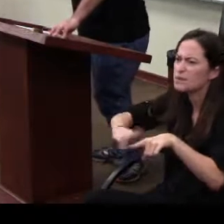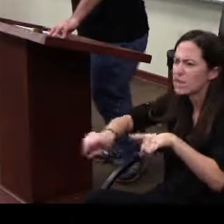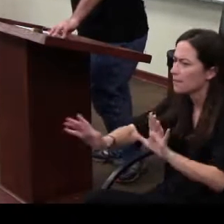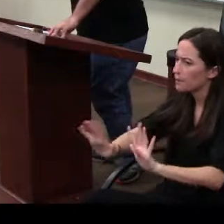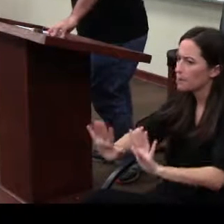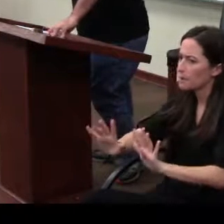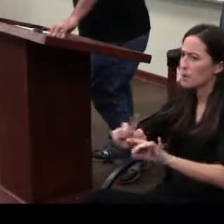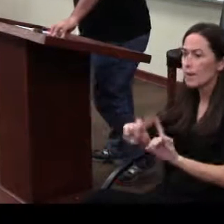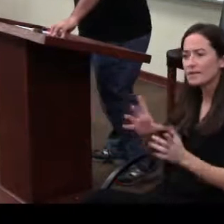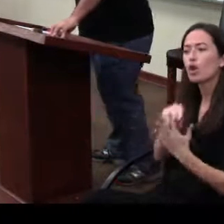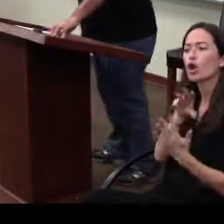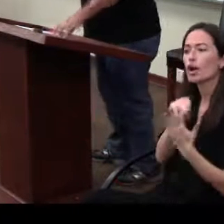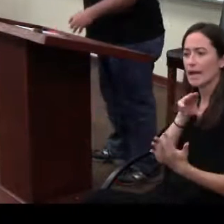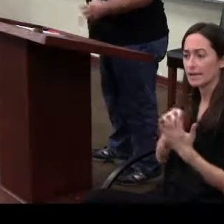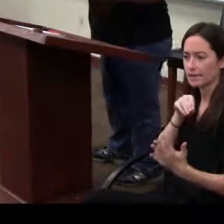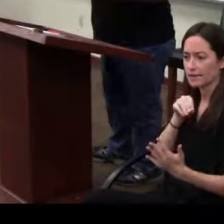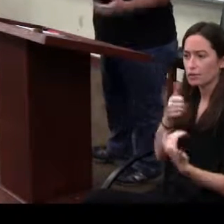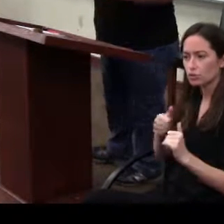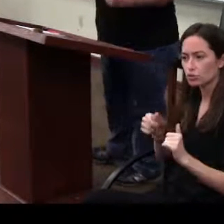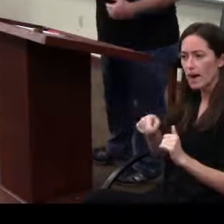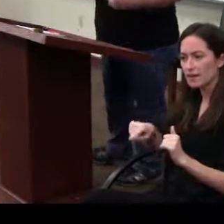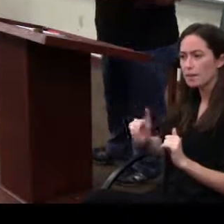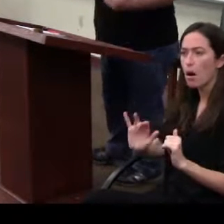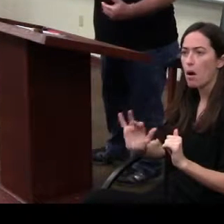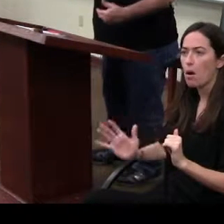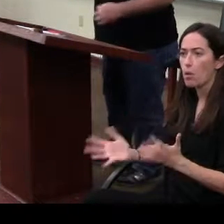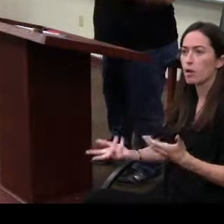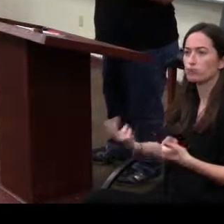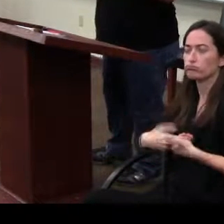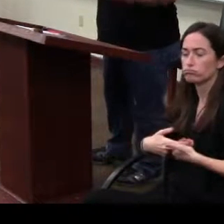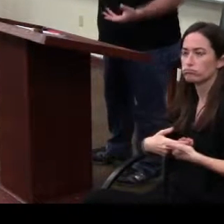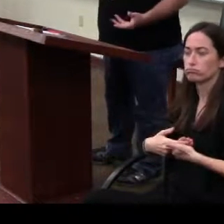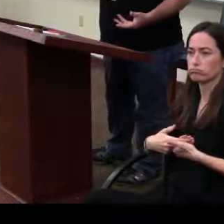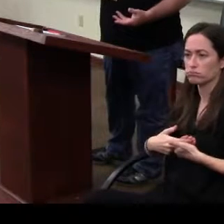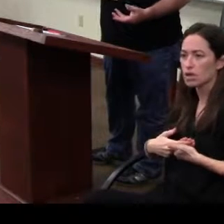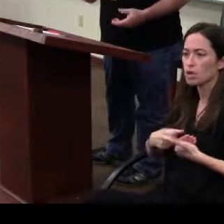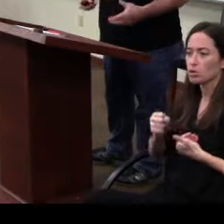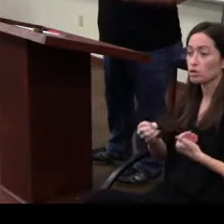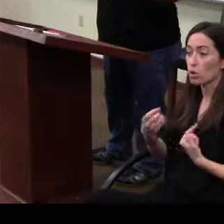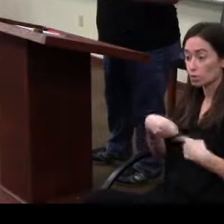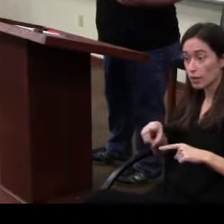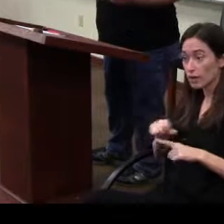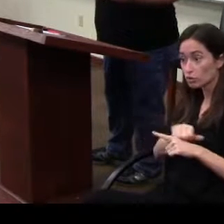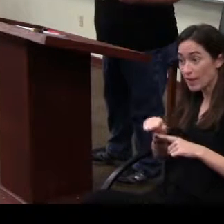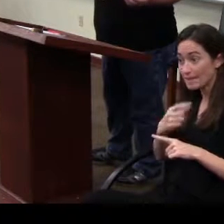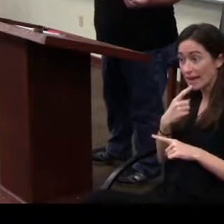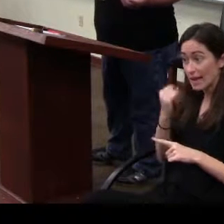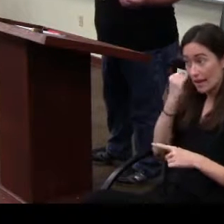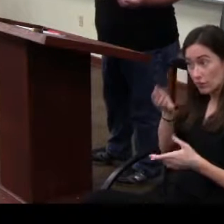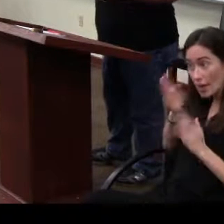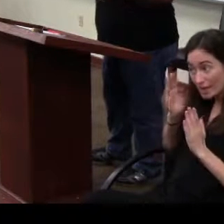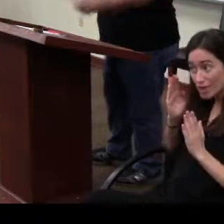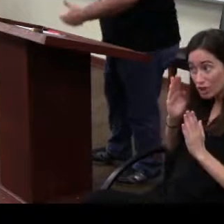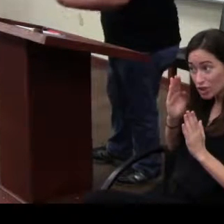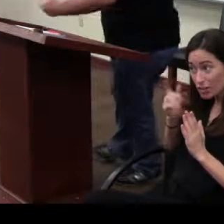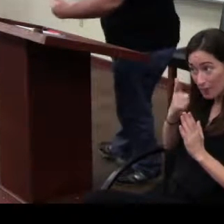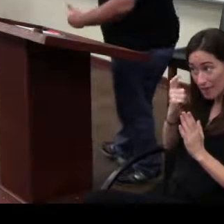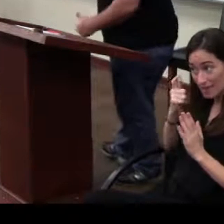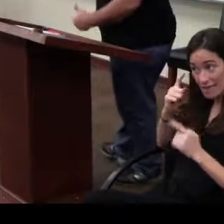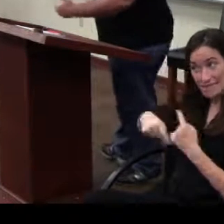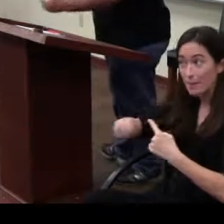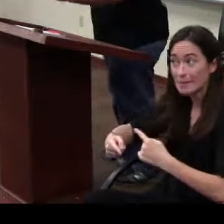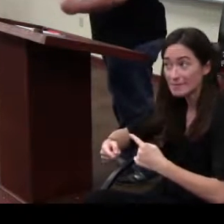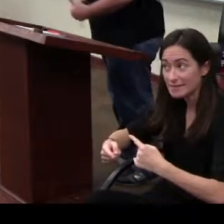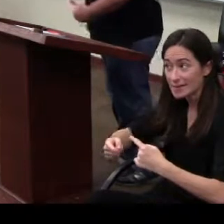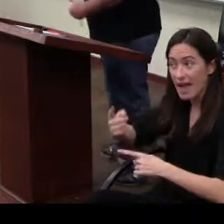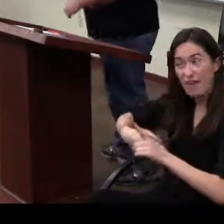about trying to get them on board with this sort of thing. But you're telling them when they're in the training, you pay attention to this because it's coming. And every month you're